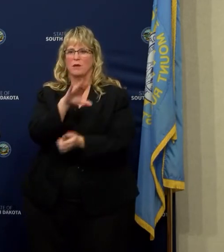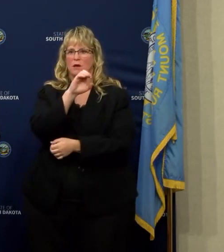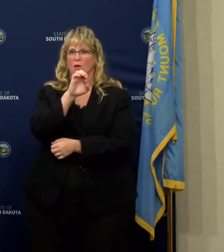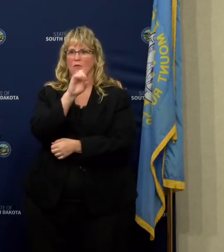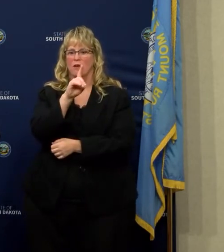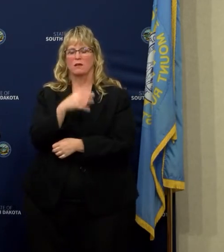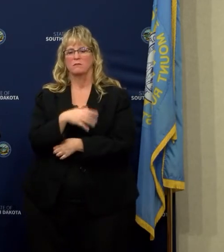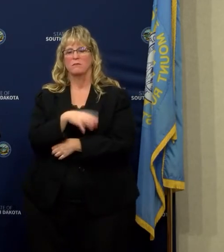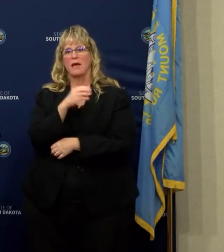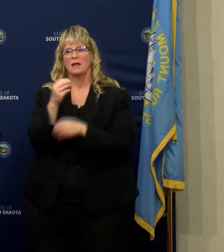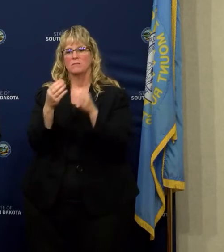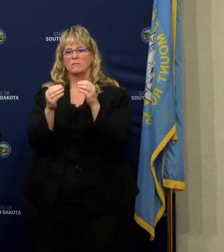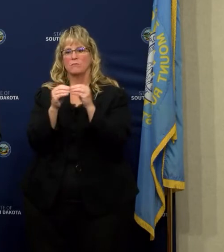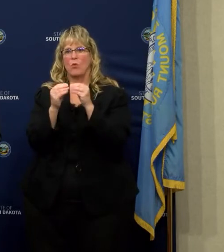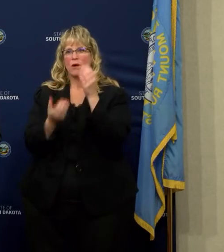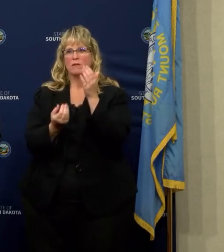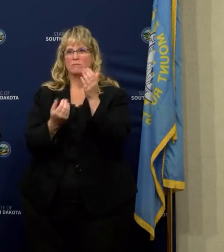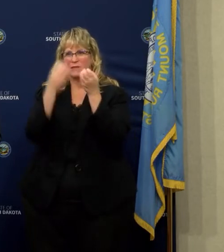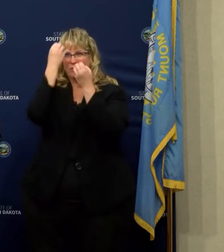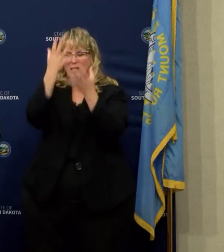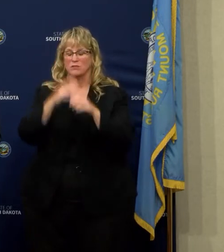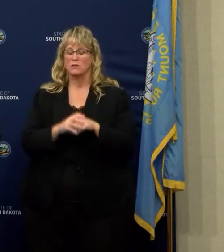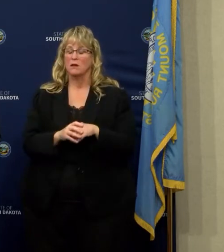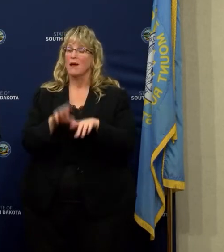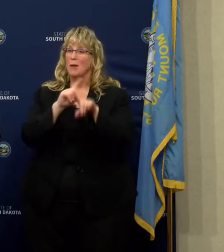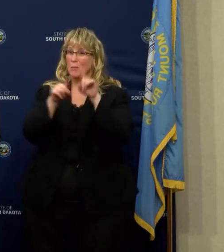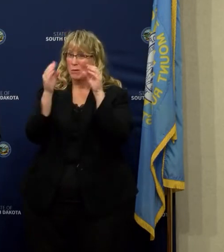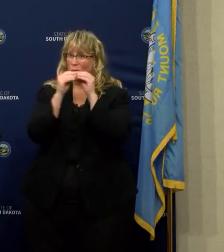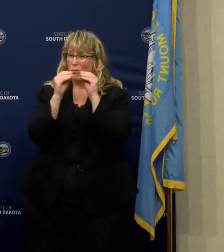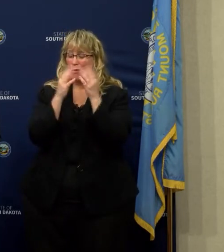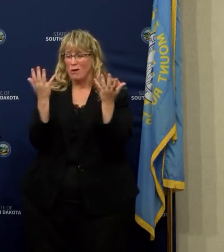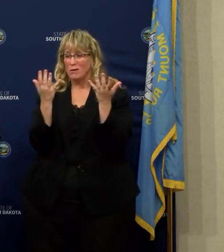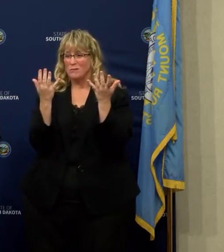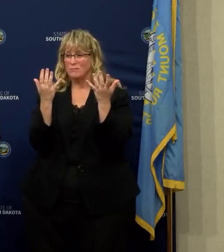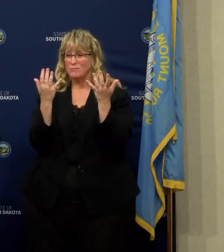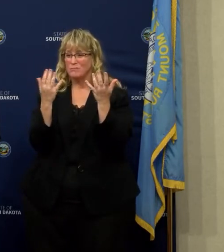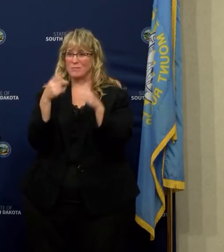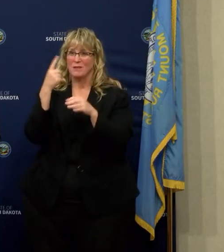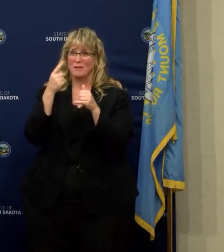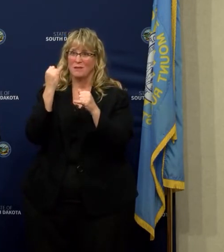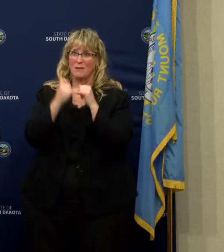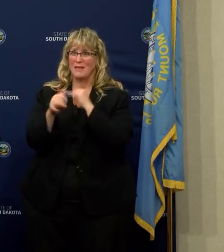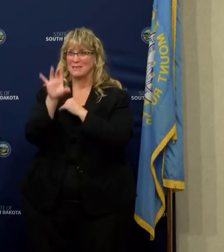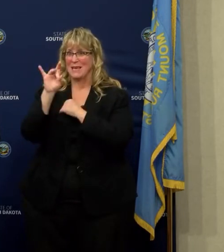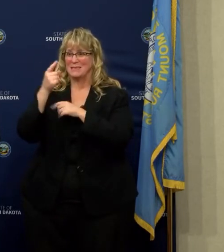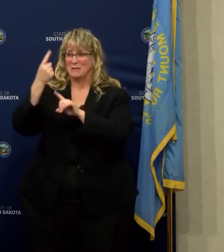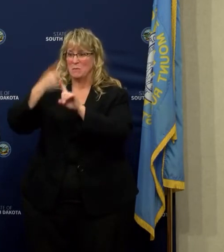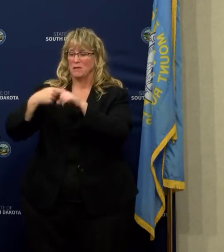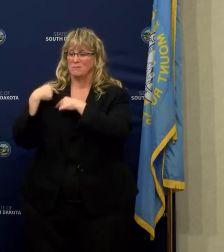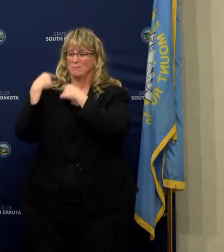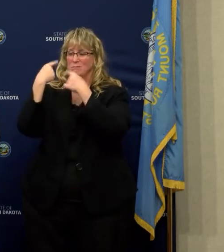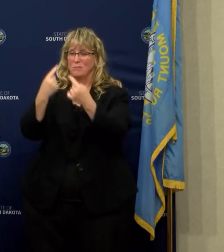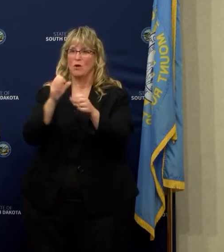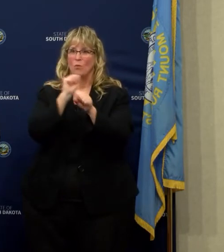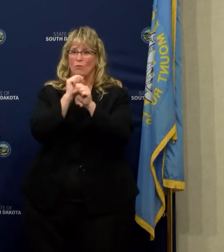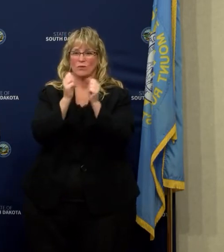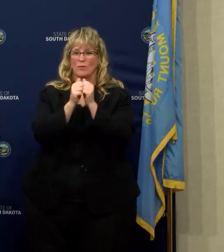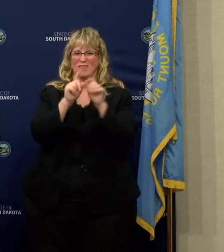updates. But, you know, among other things this past year and last 18 months, you know, we've worked on other